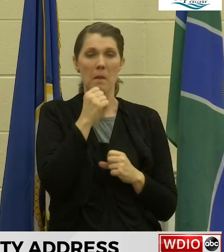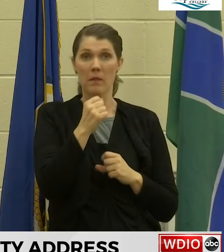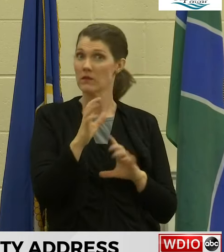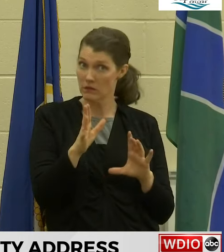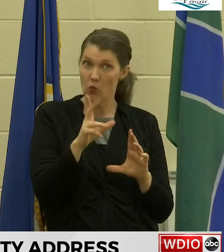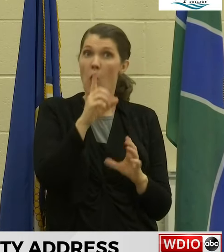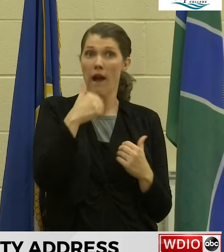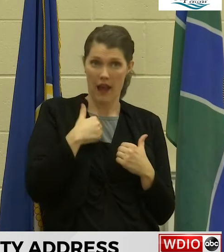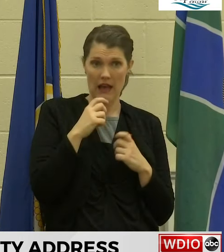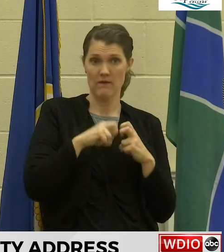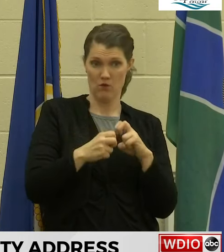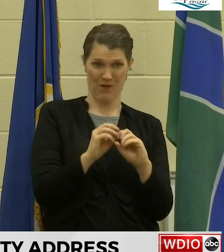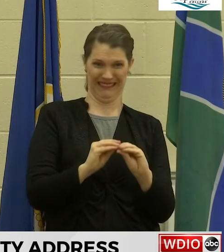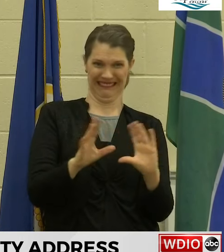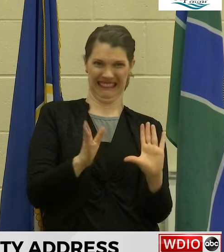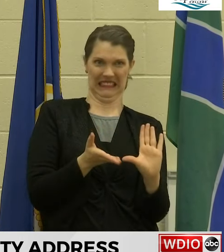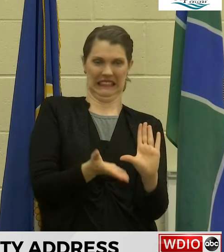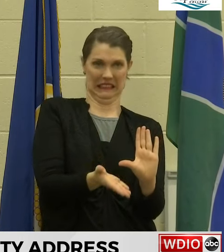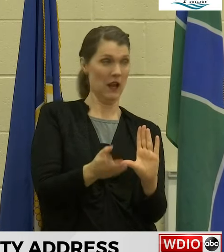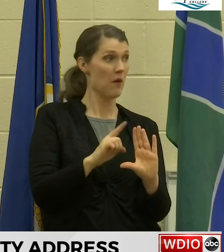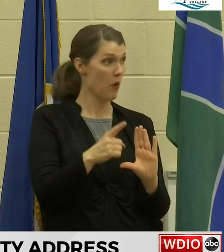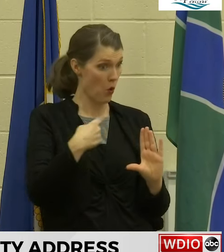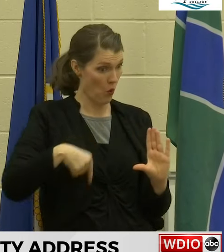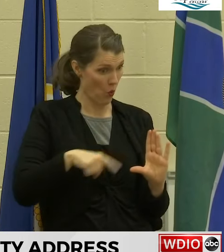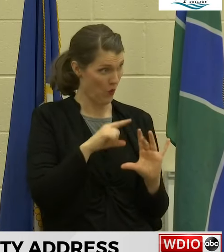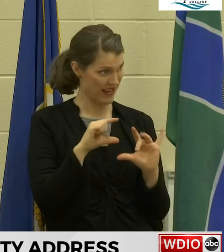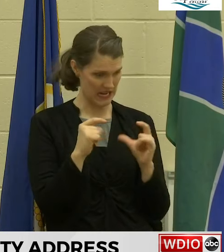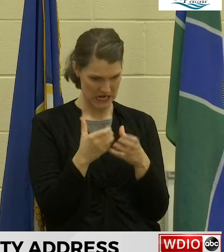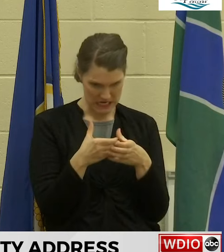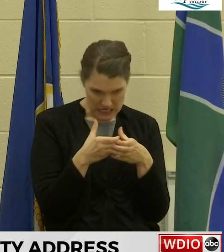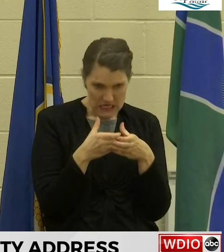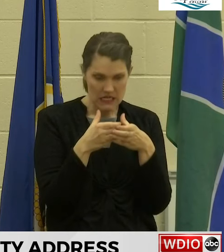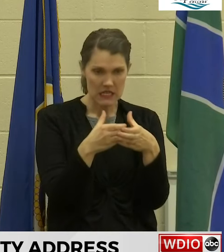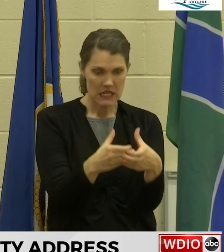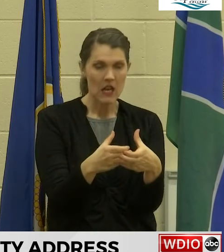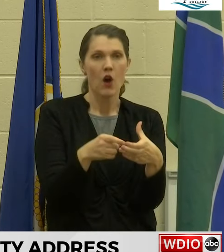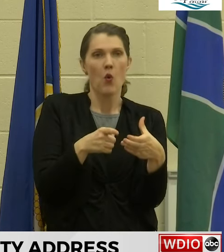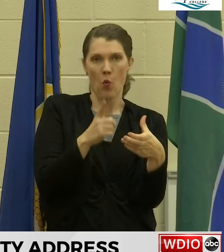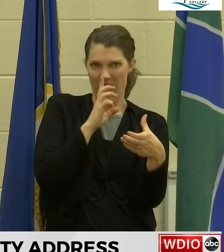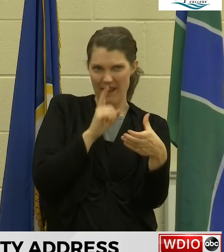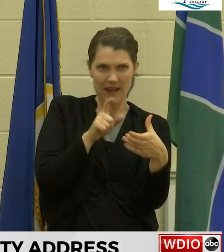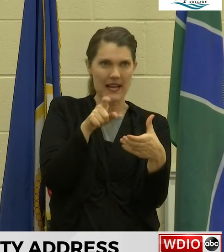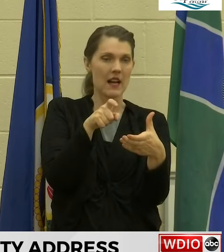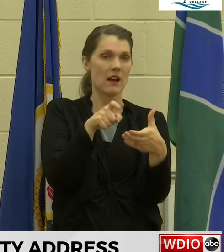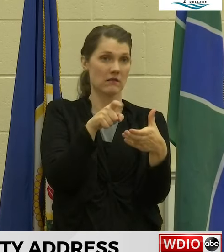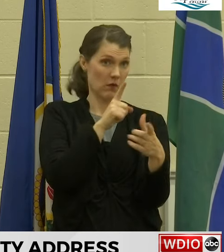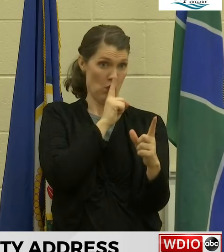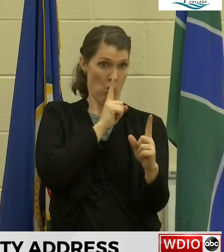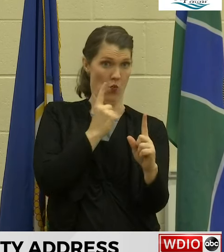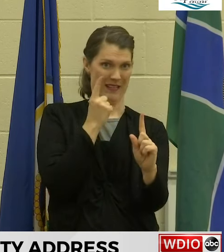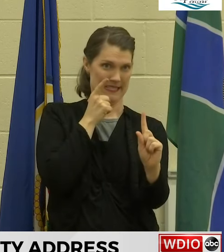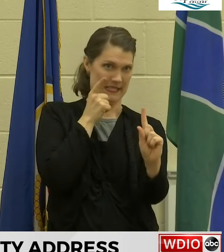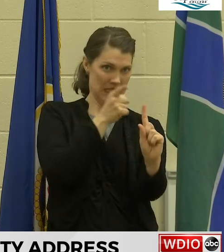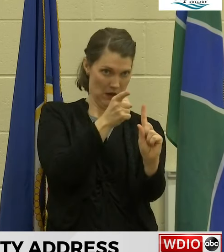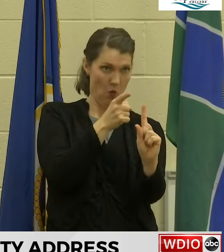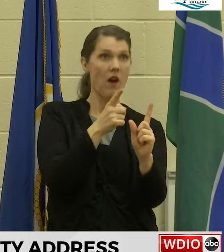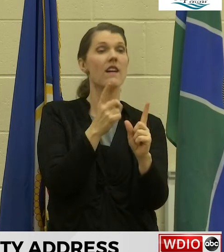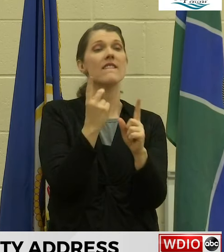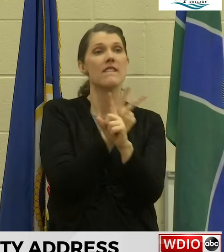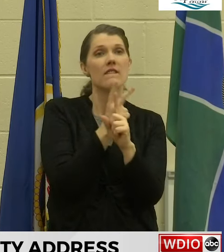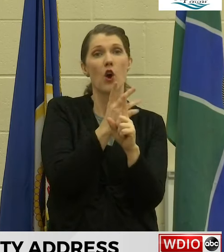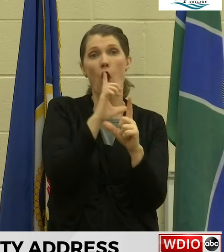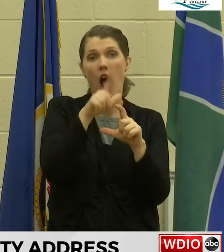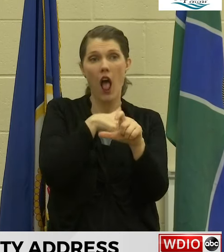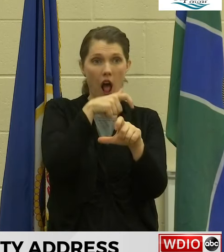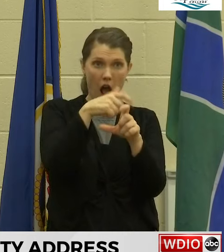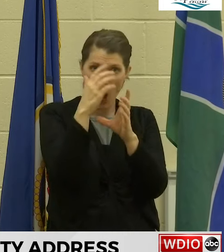a problem. Rather, they will have a very clear mandate. Come up with a